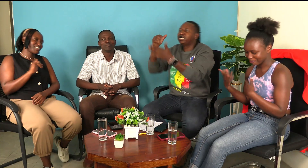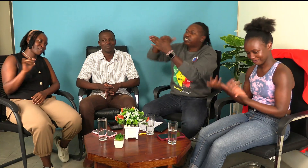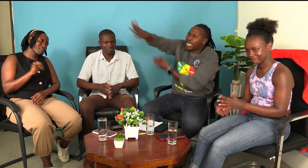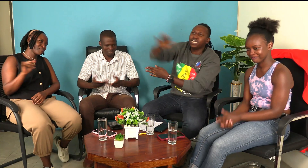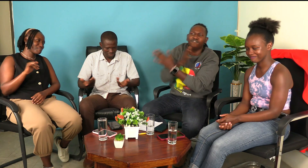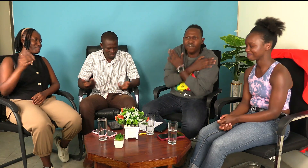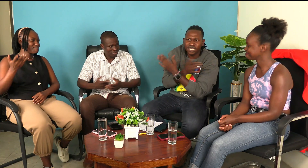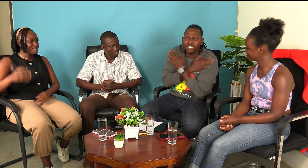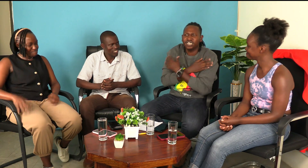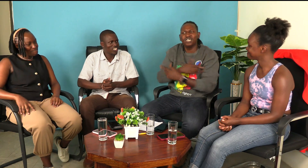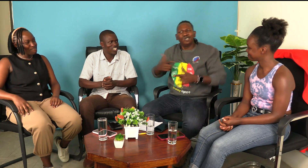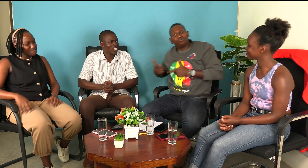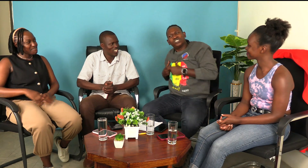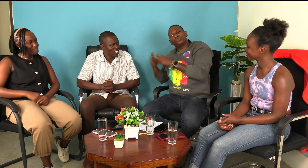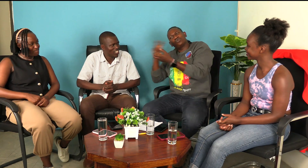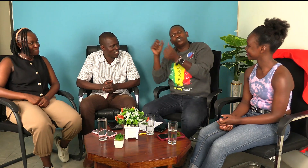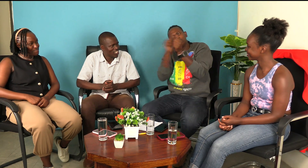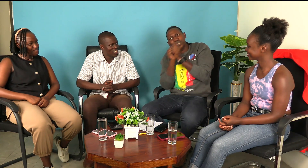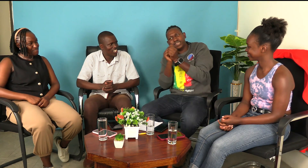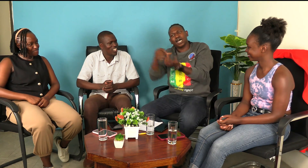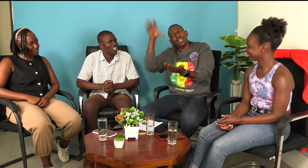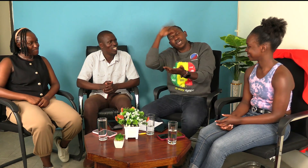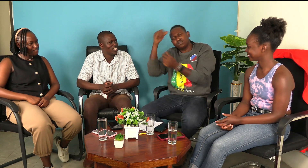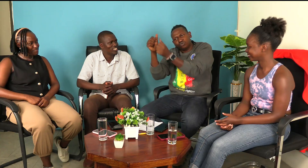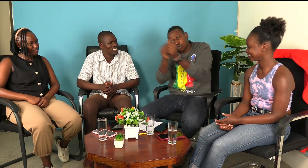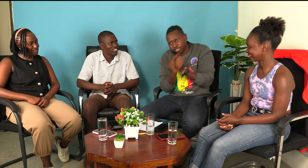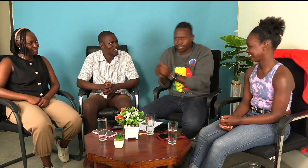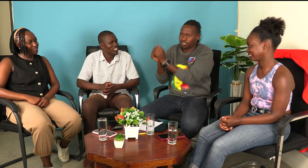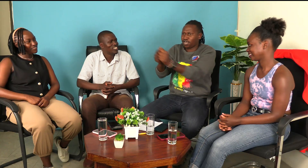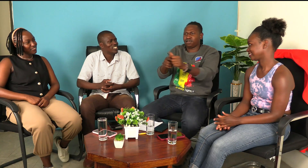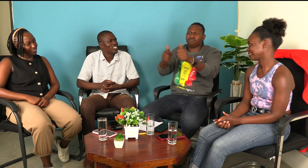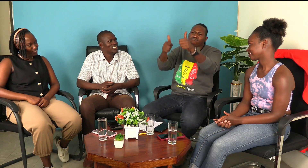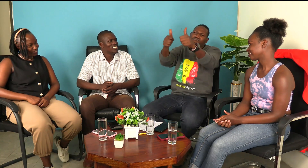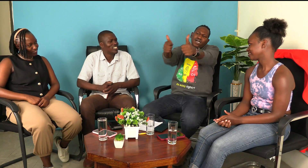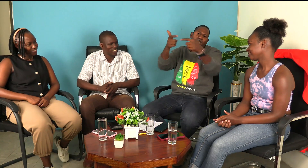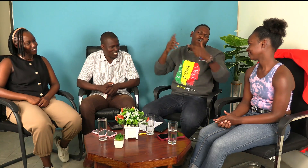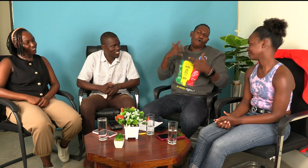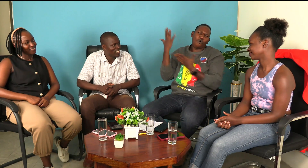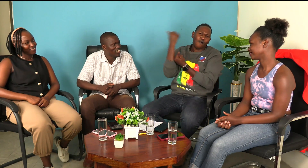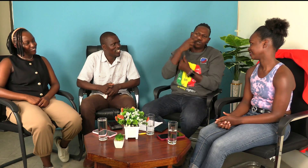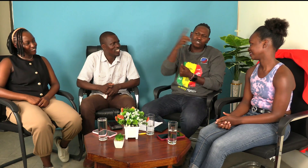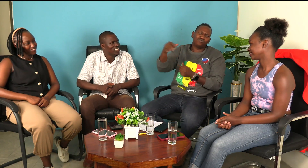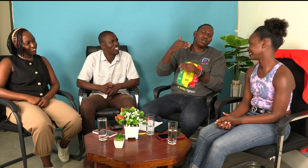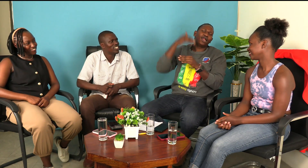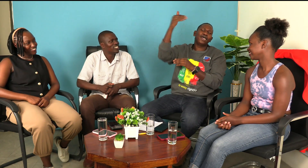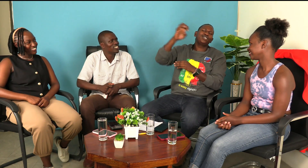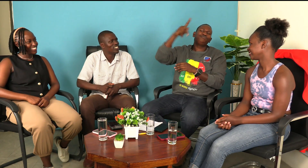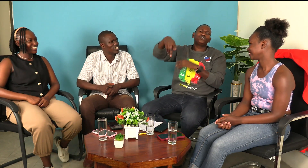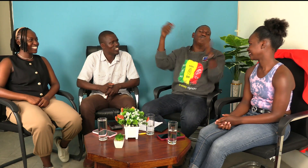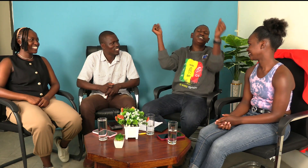like, comment, share with your friends, also. your sweethearts, and learn together. All right? Hope to see you in the